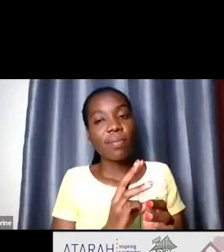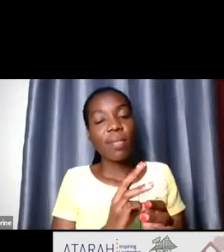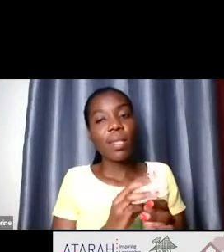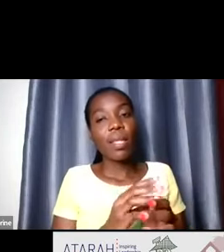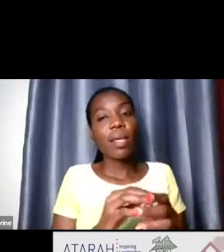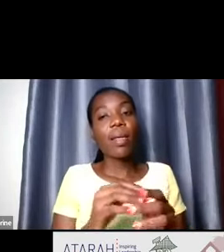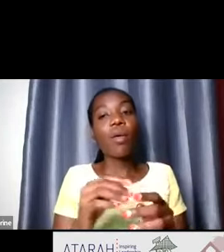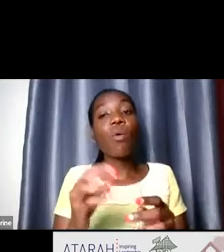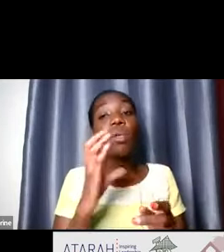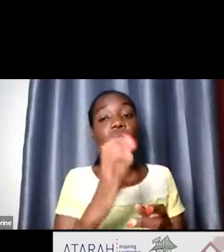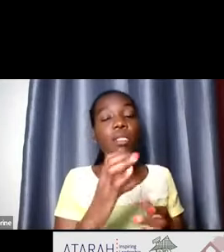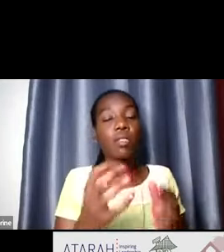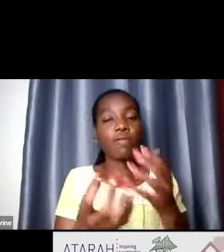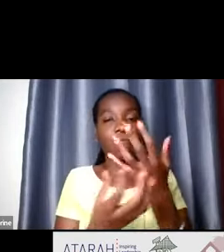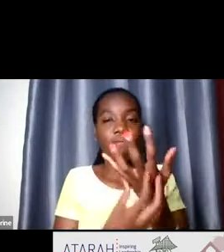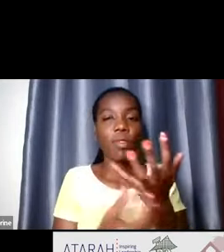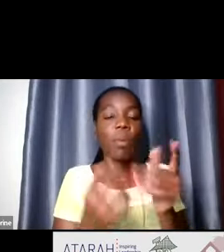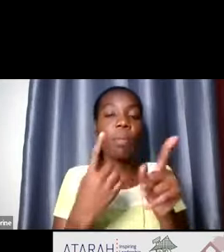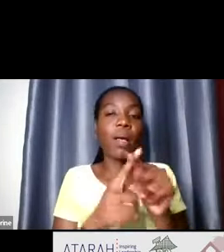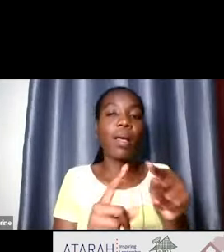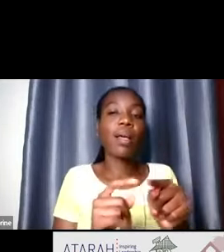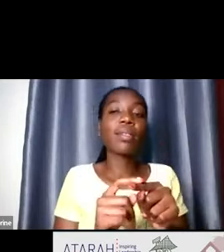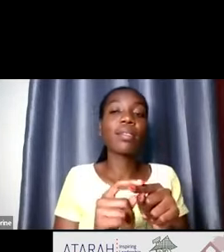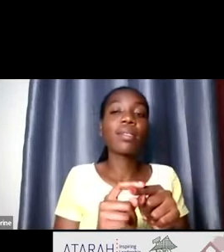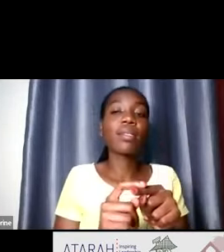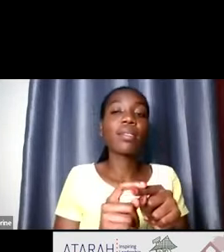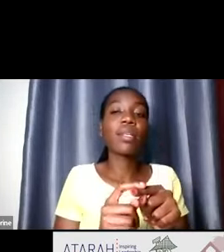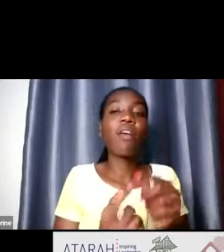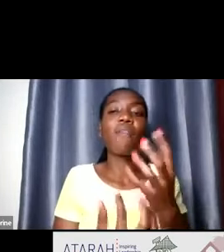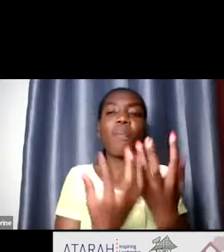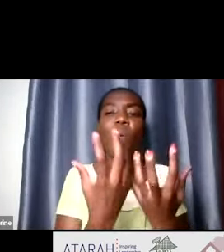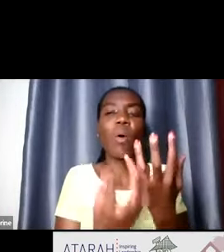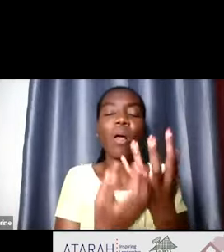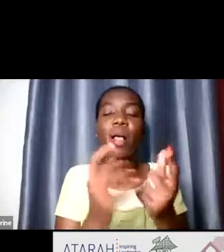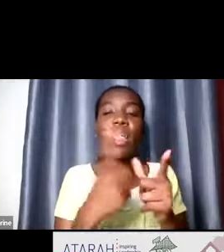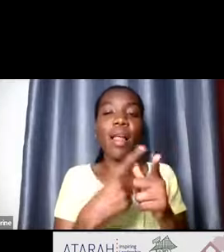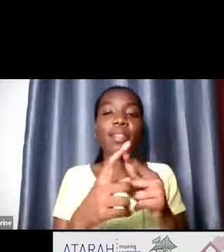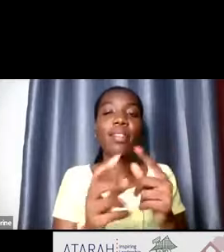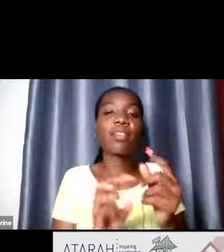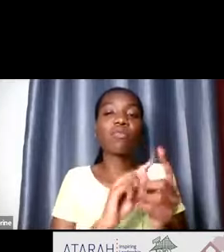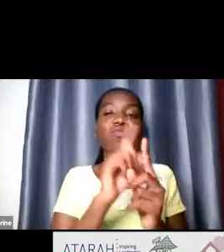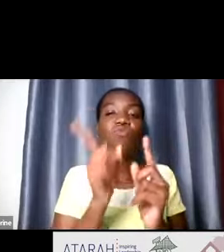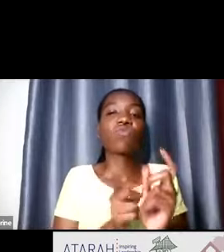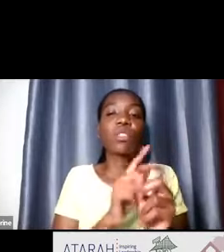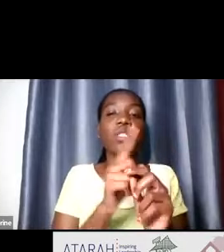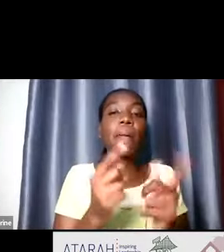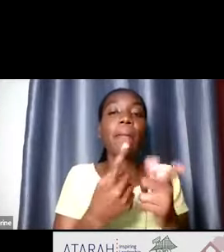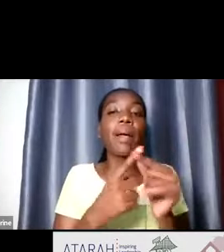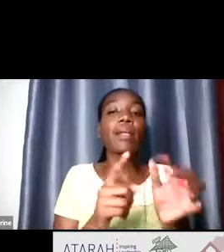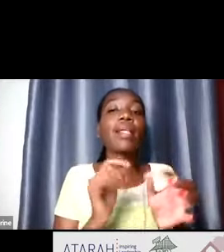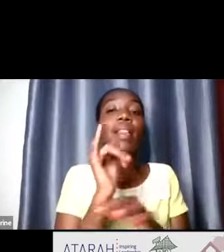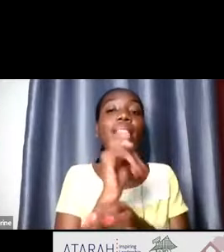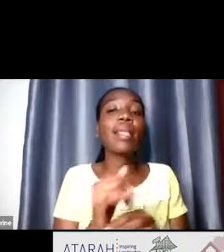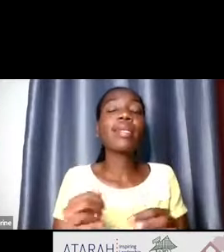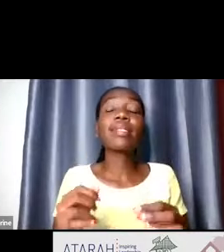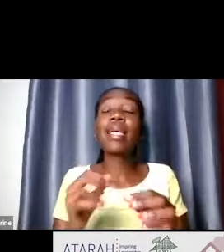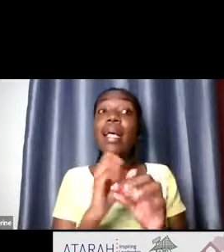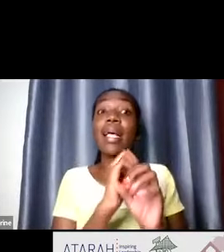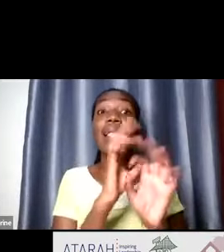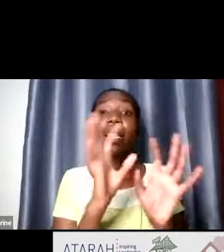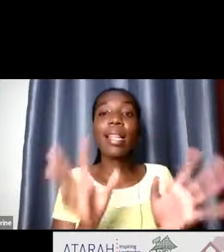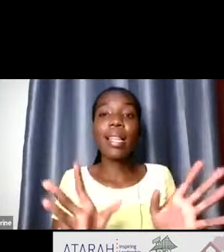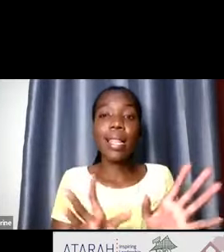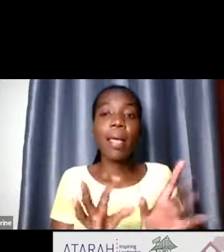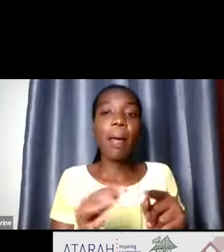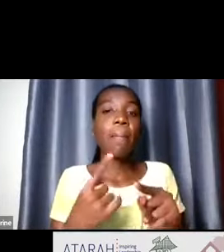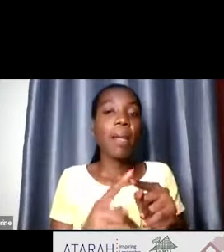is distilled. That's why now you get the vapor. It's clear, transparent liquid. But the problem is that it has